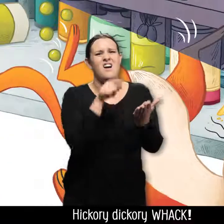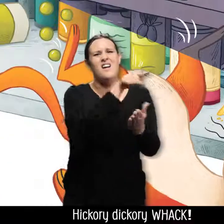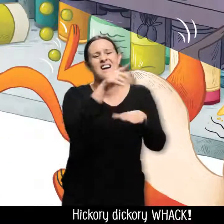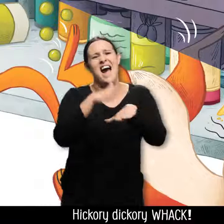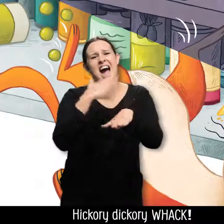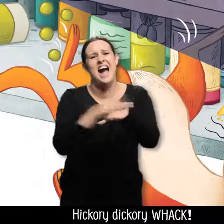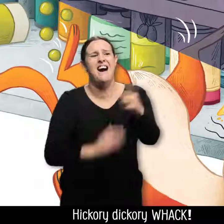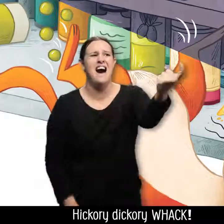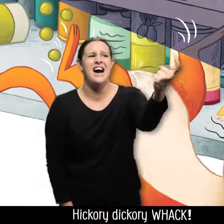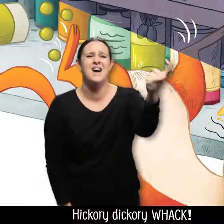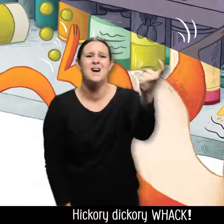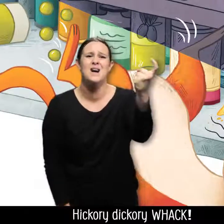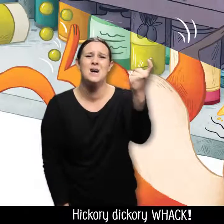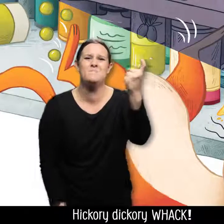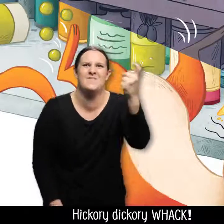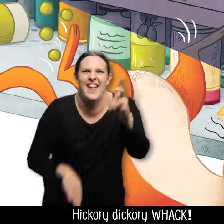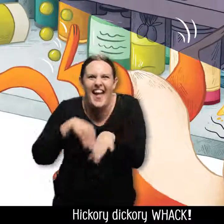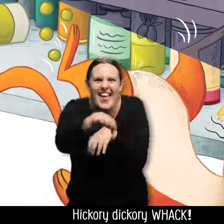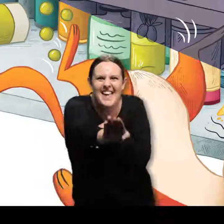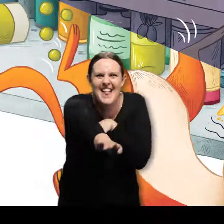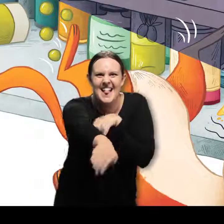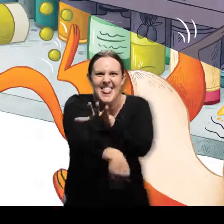hickory dickory whack